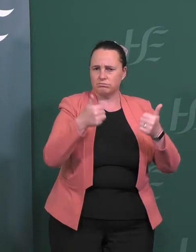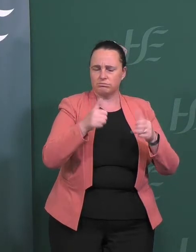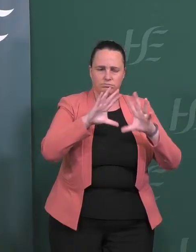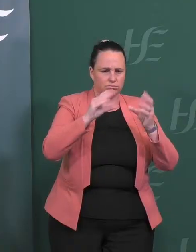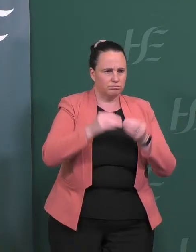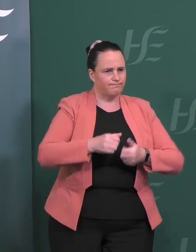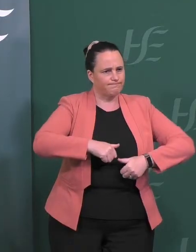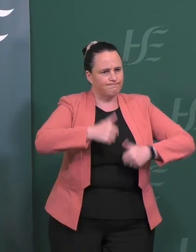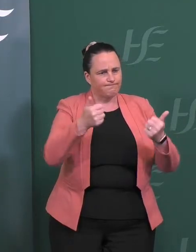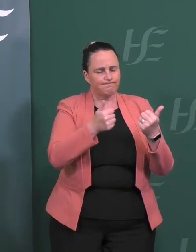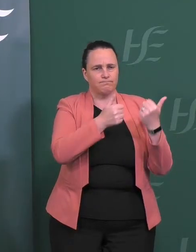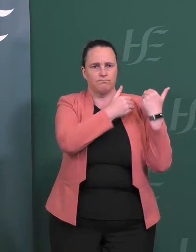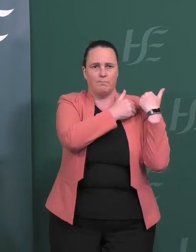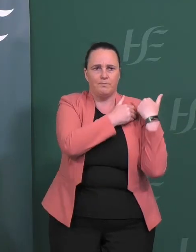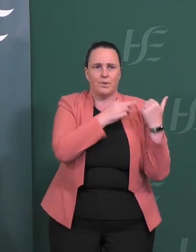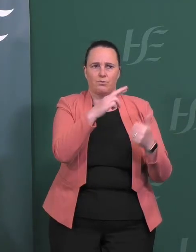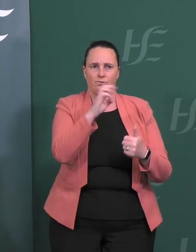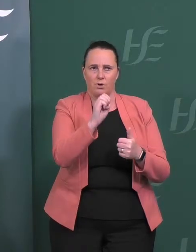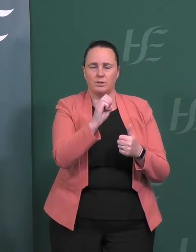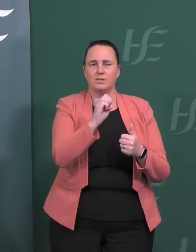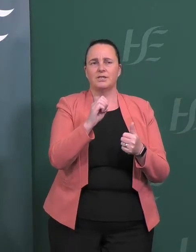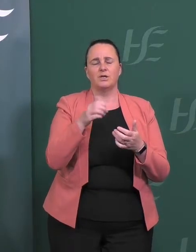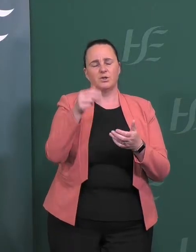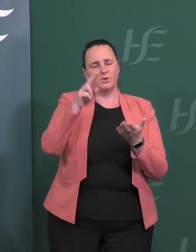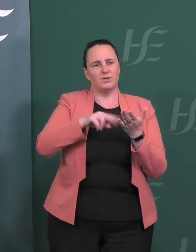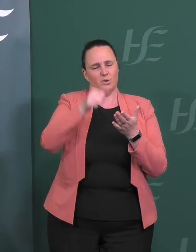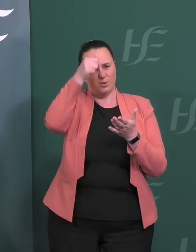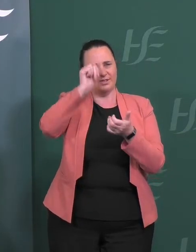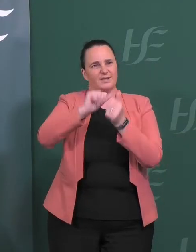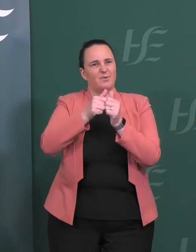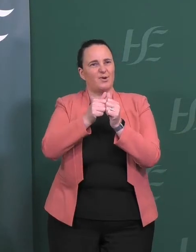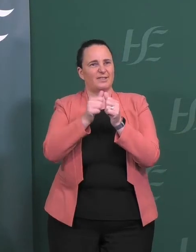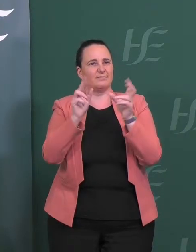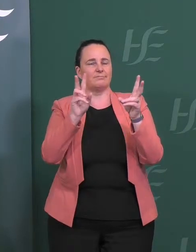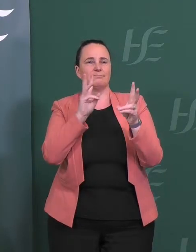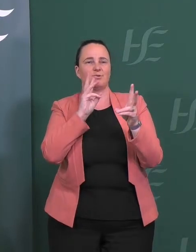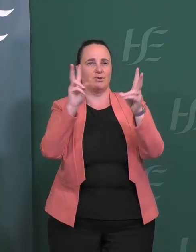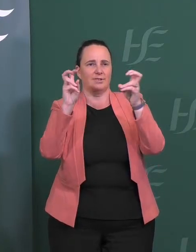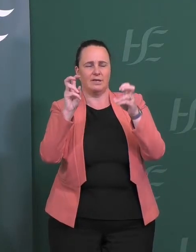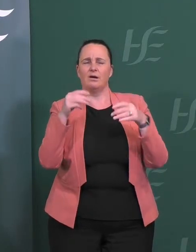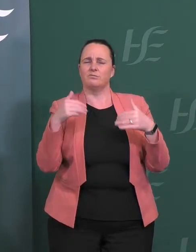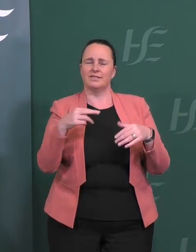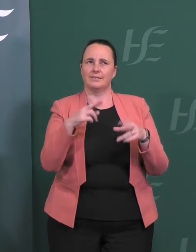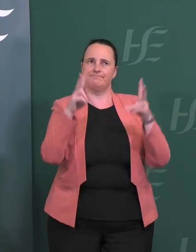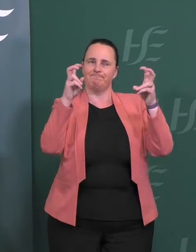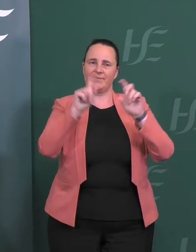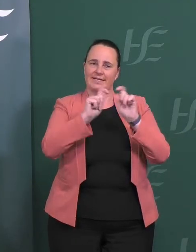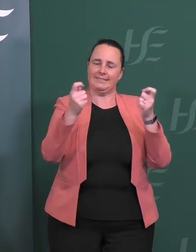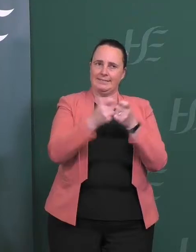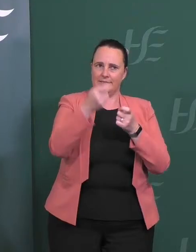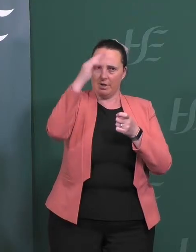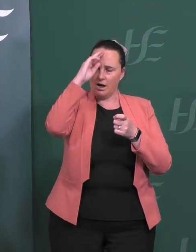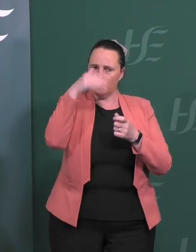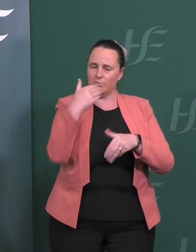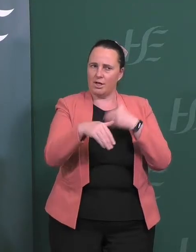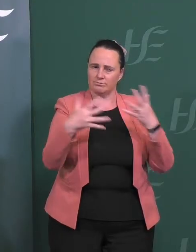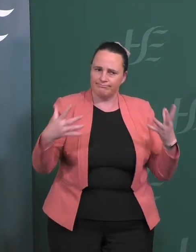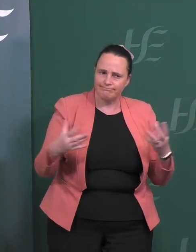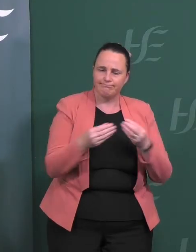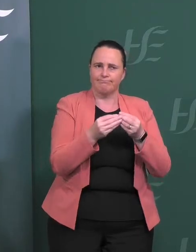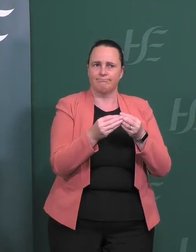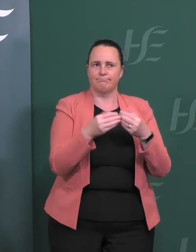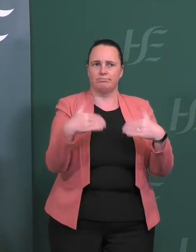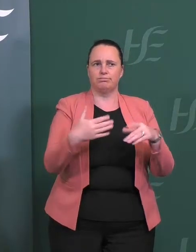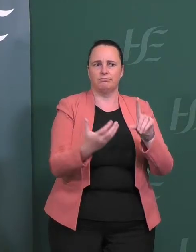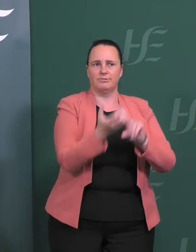overall. And in the day of sporting metaverse, it is truly a Team Ireland process and success.